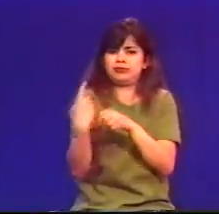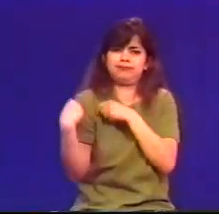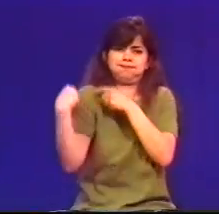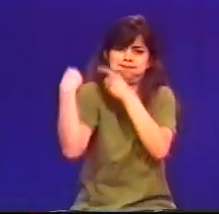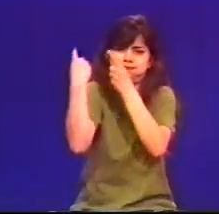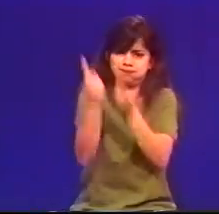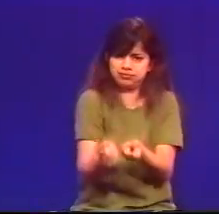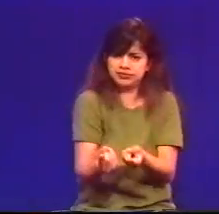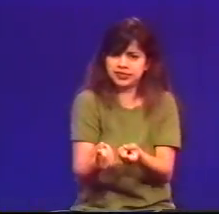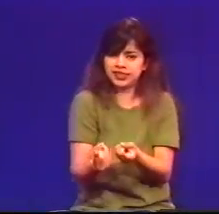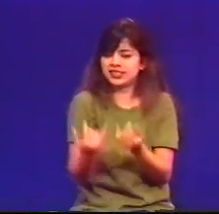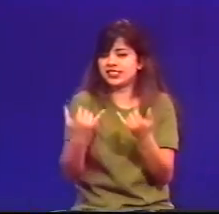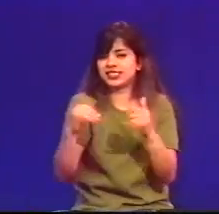child.